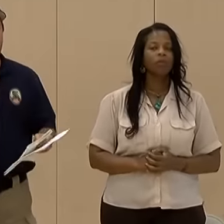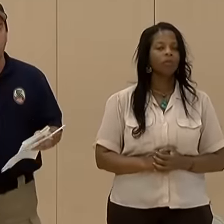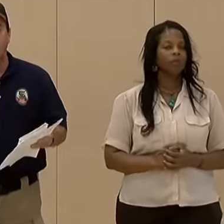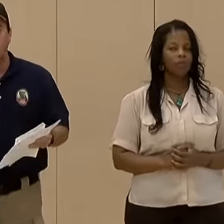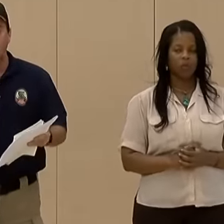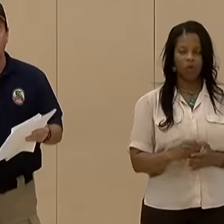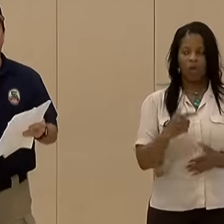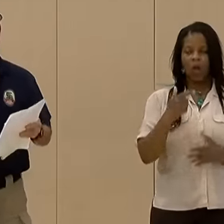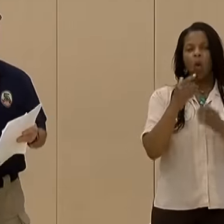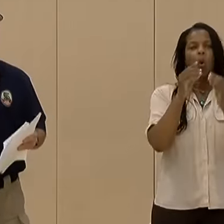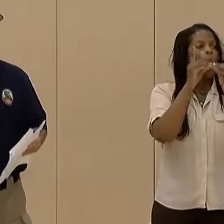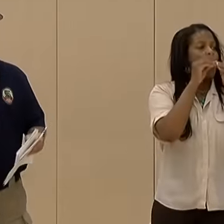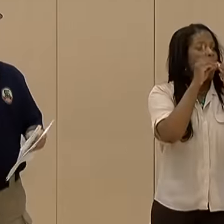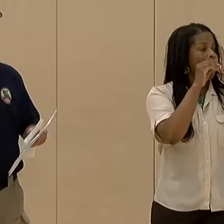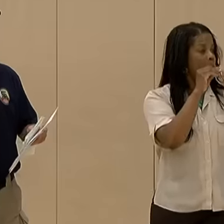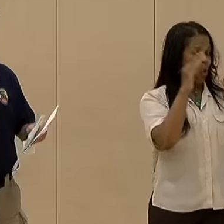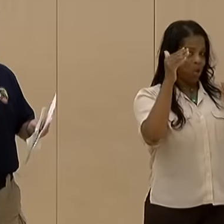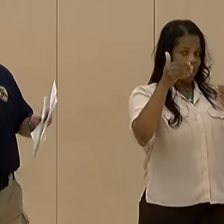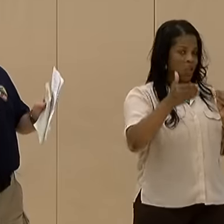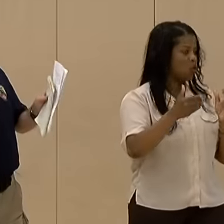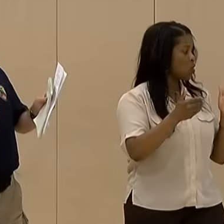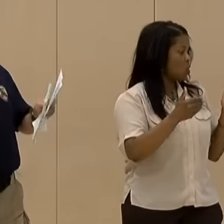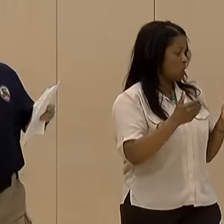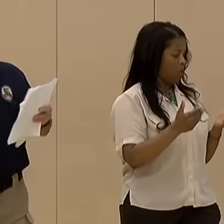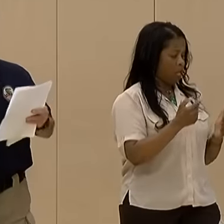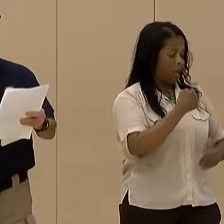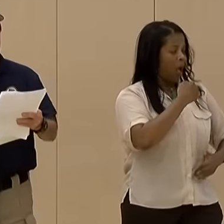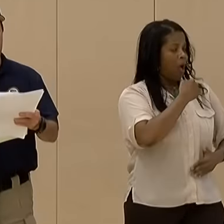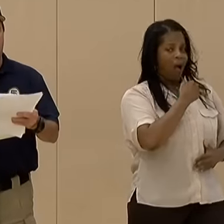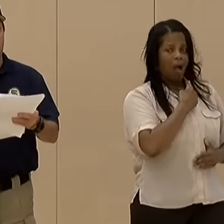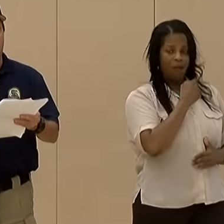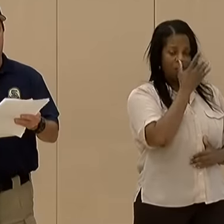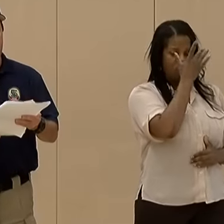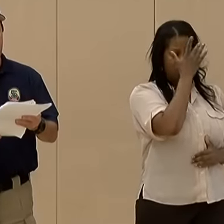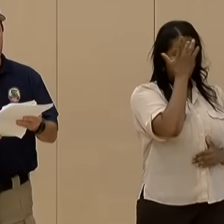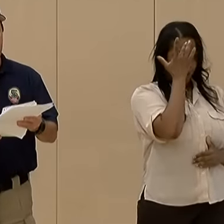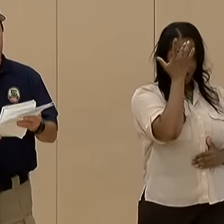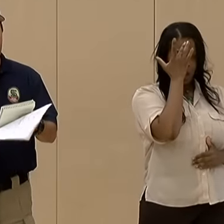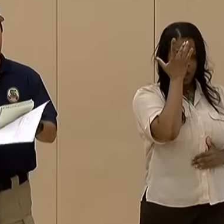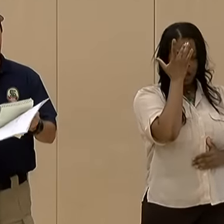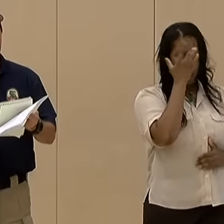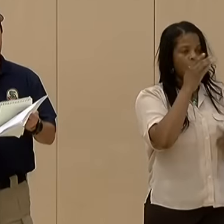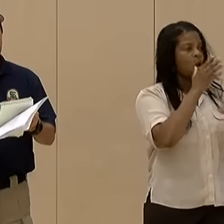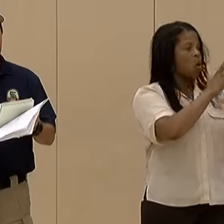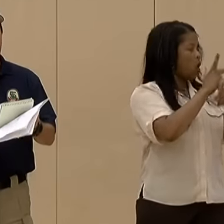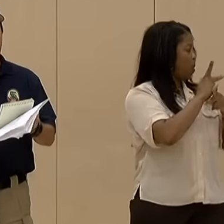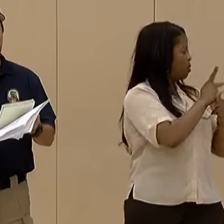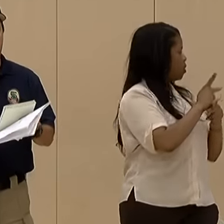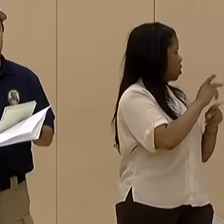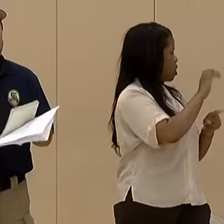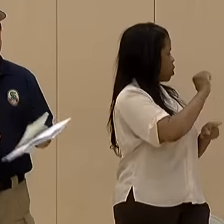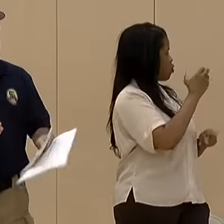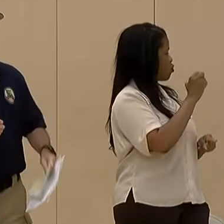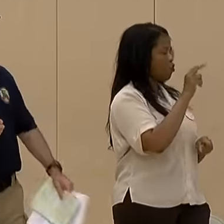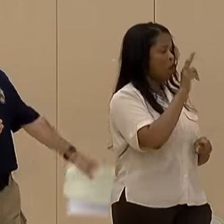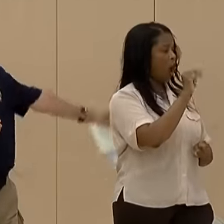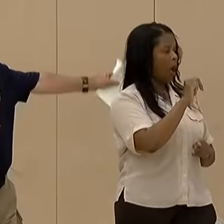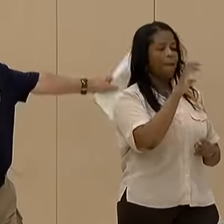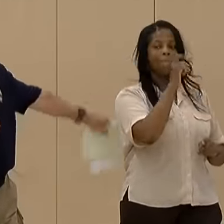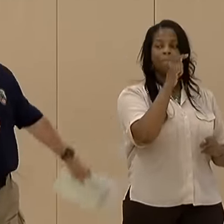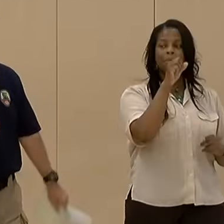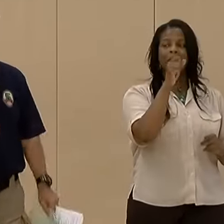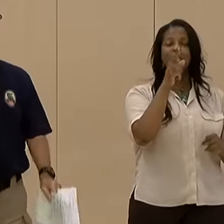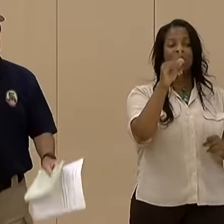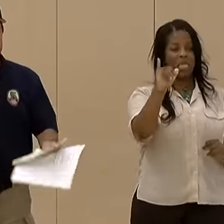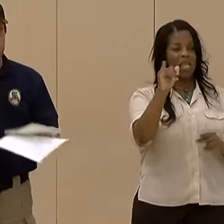And I've got one more introduction that I do want to introduce, and that's going to be Commander Sean Beasley from the Kern County Sheriff's Department